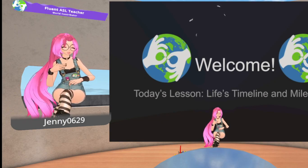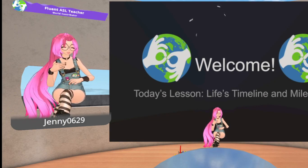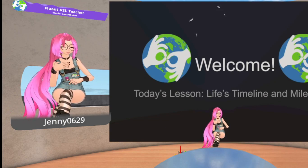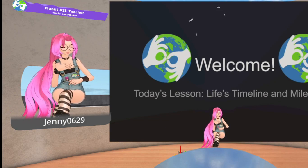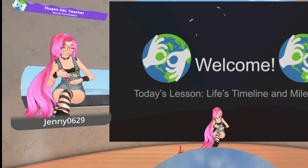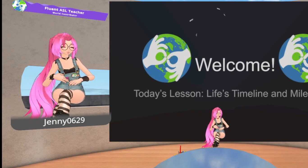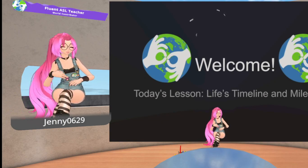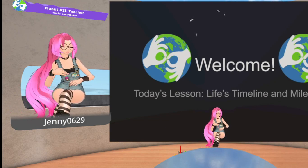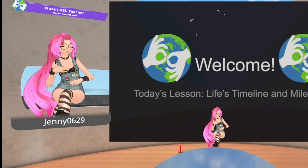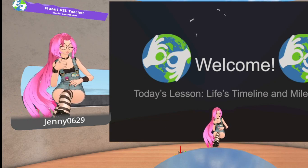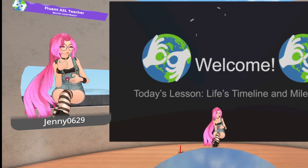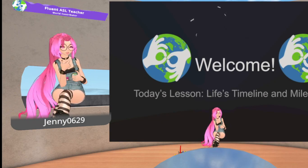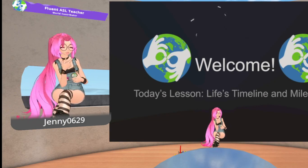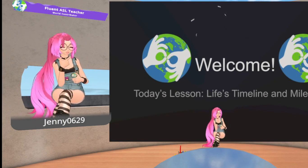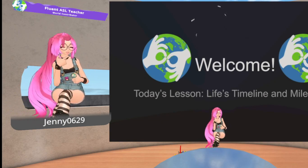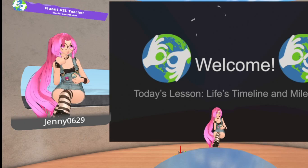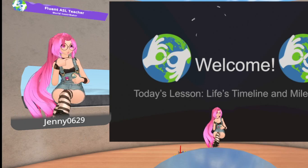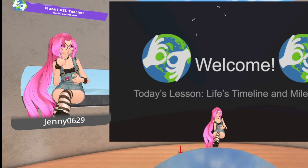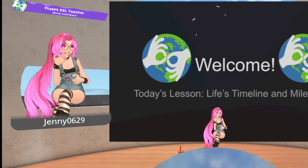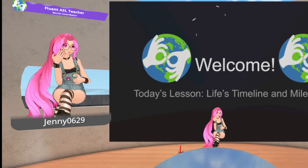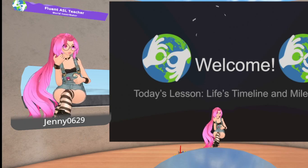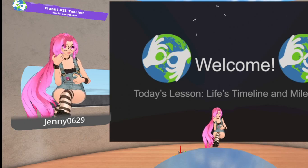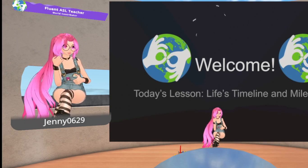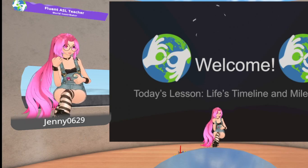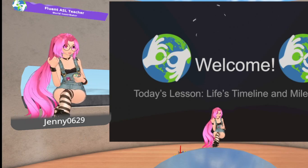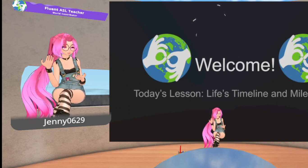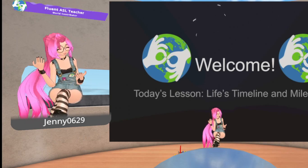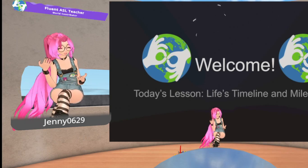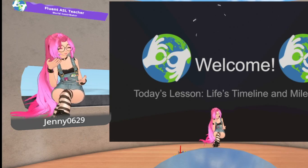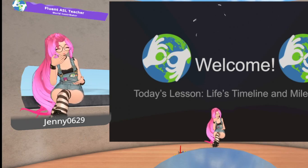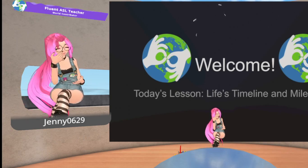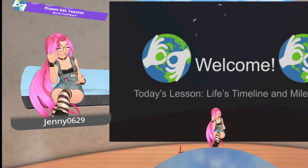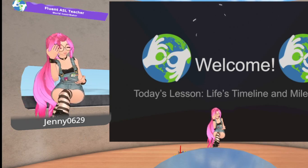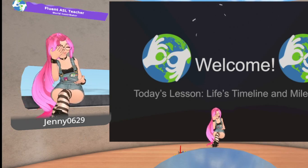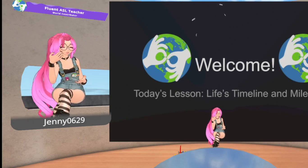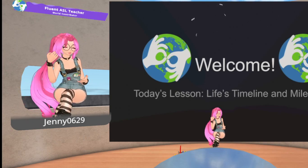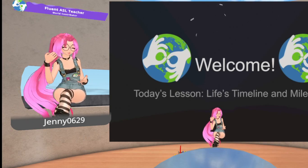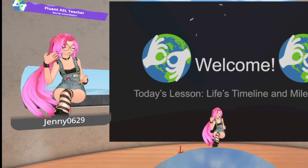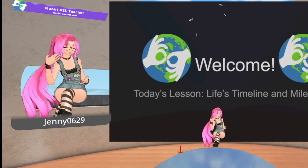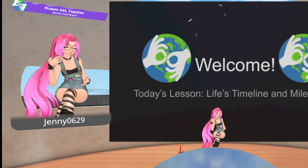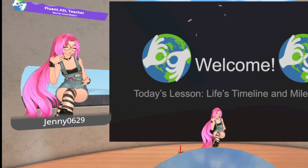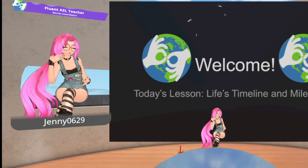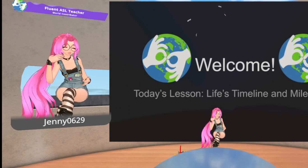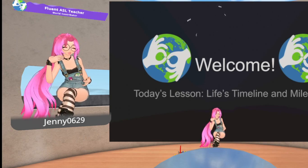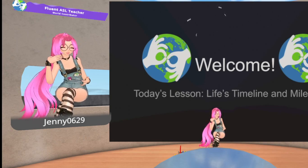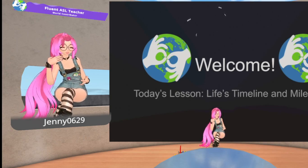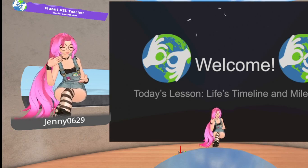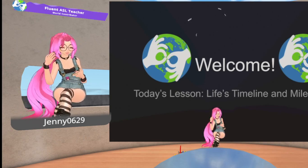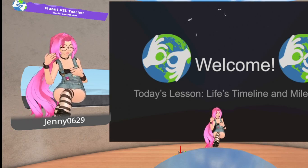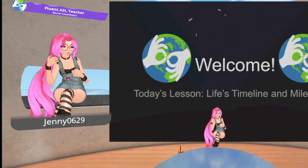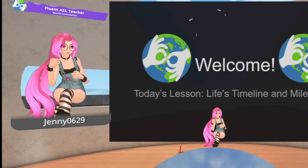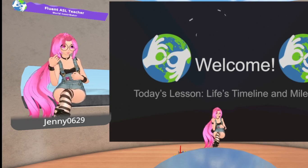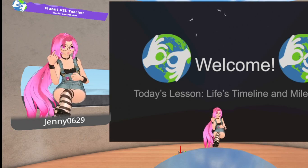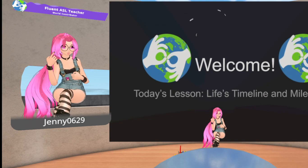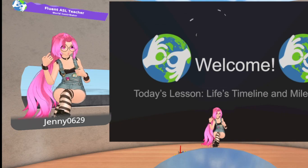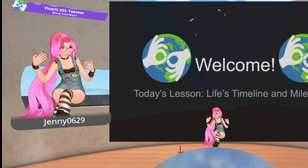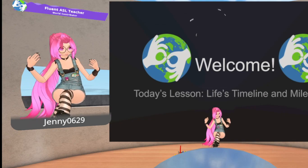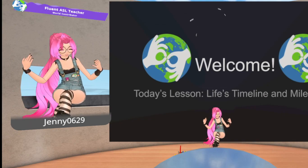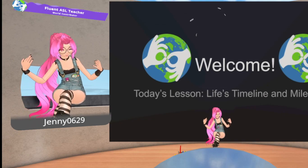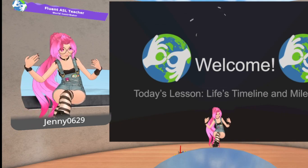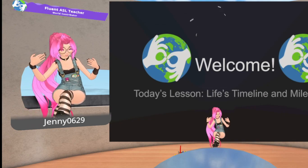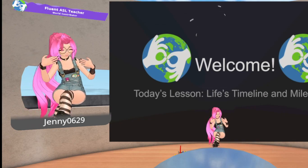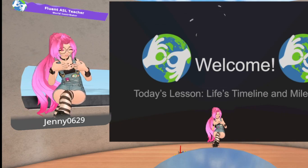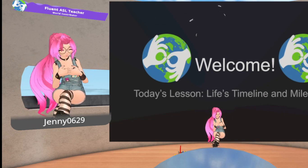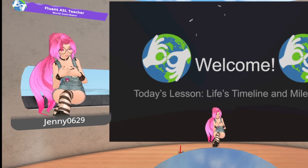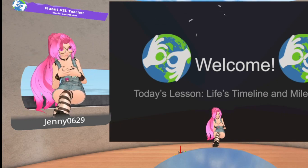I kind of wish that all hearing people get to experience that because I think it's really beautiful. And I hope that maybe one